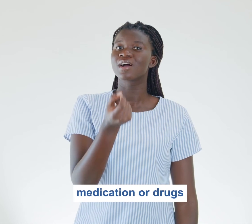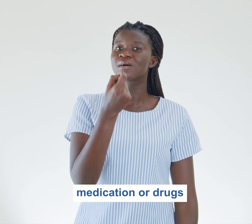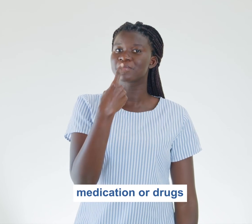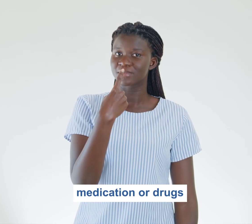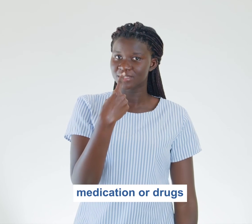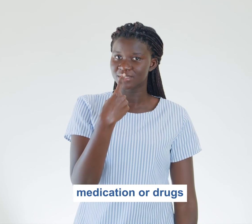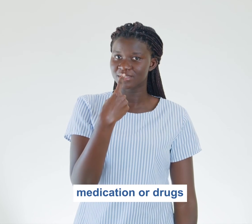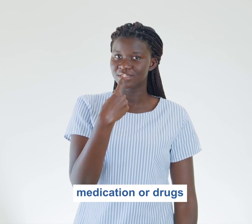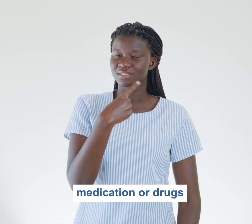medication or drugs,